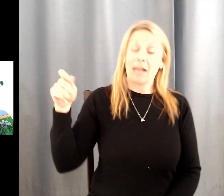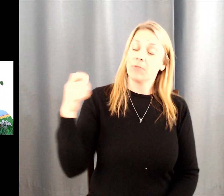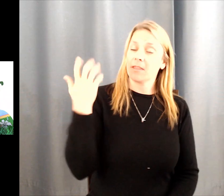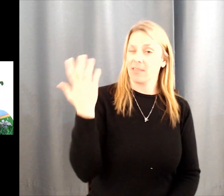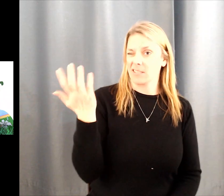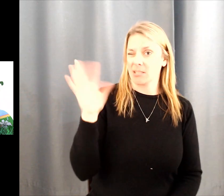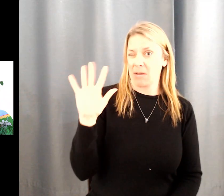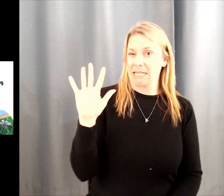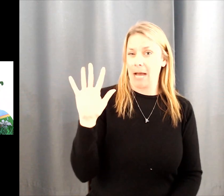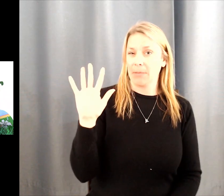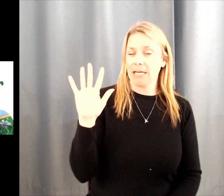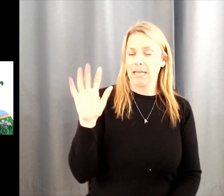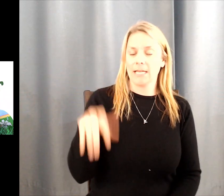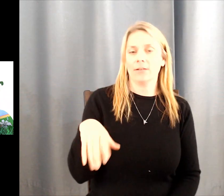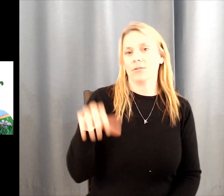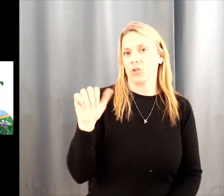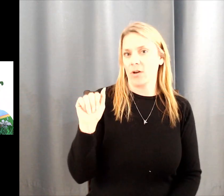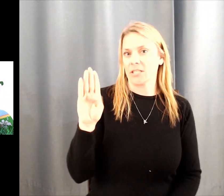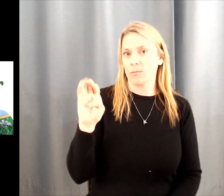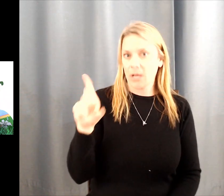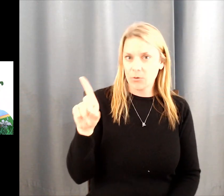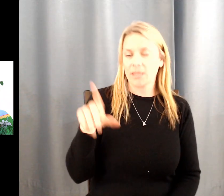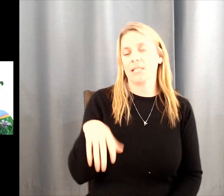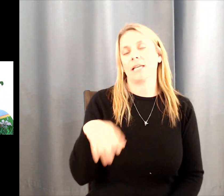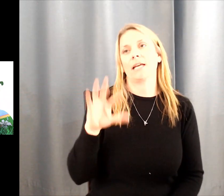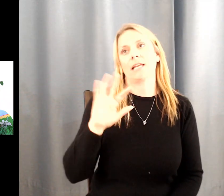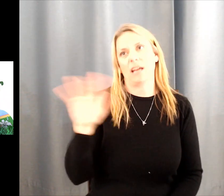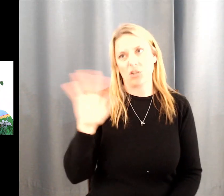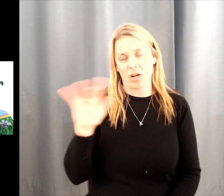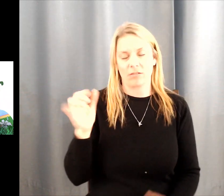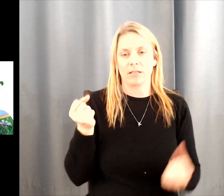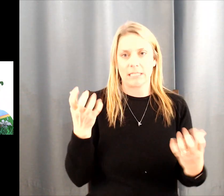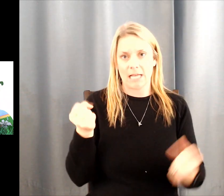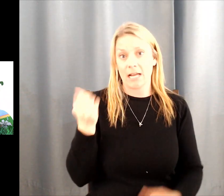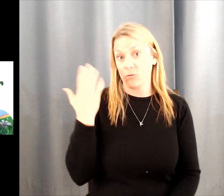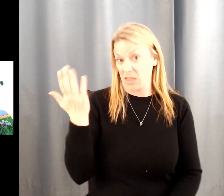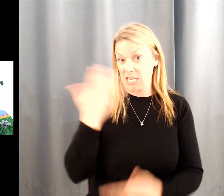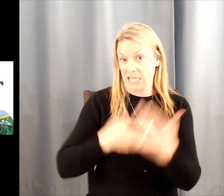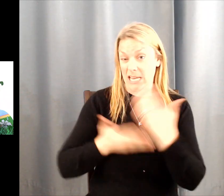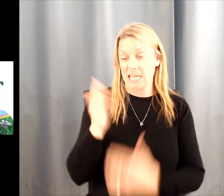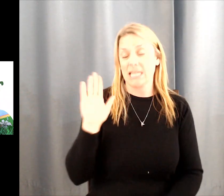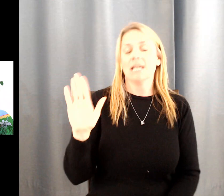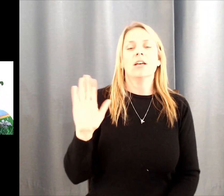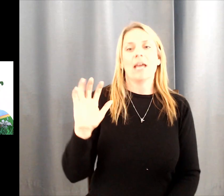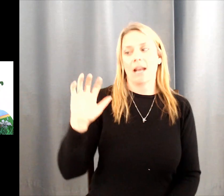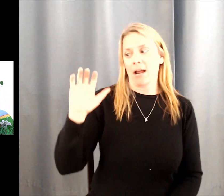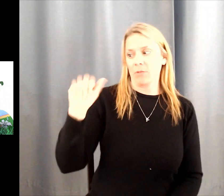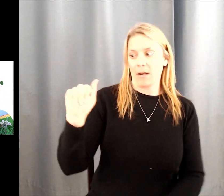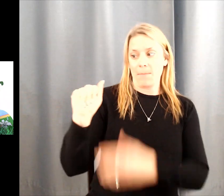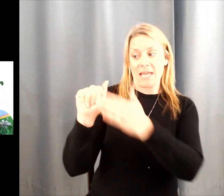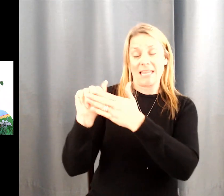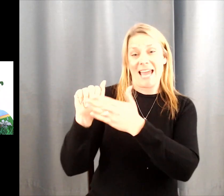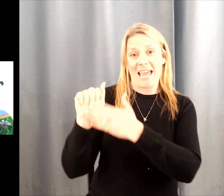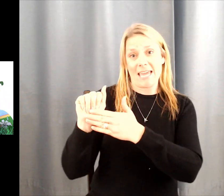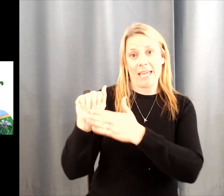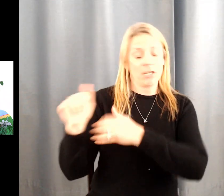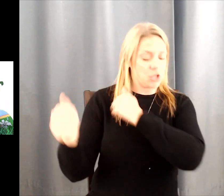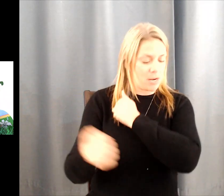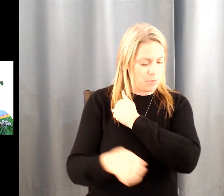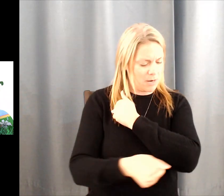This is my dominant hand. So I spell with this hand. I generally sign with this hand. And I'm going to make the A hand shape. And I'm going